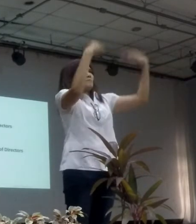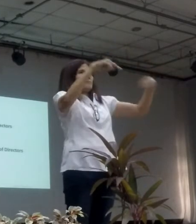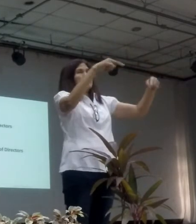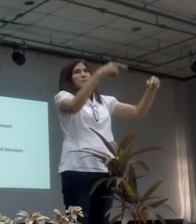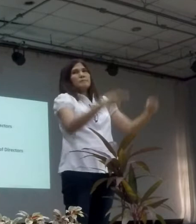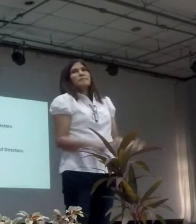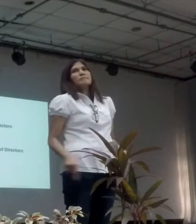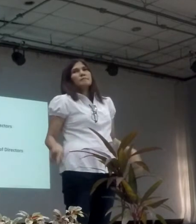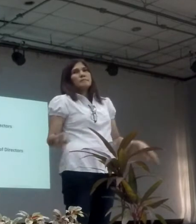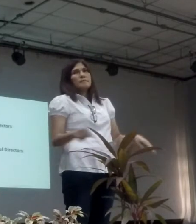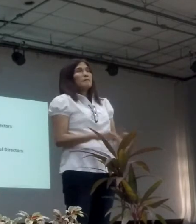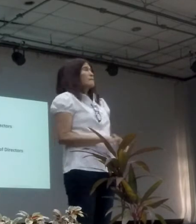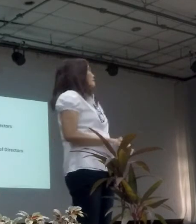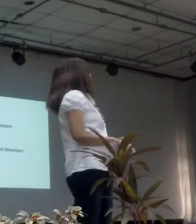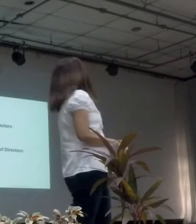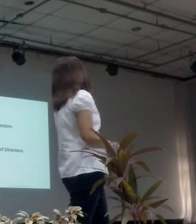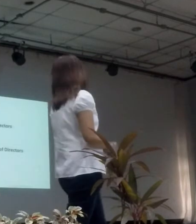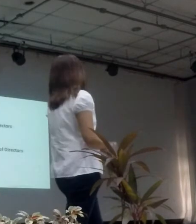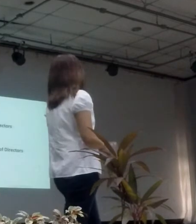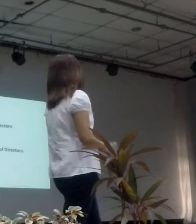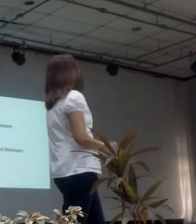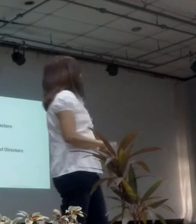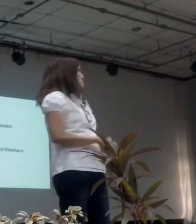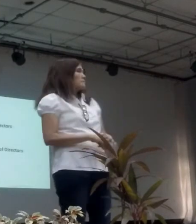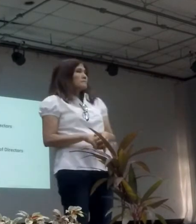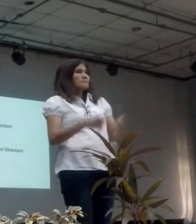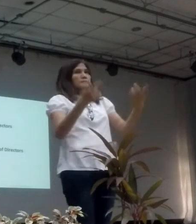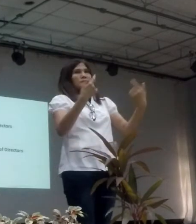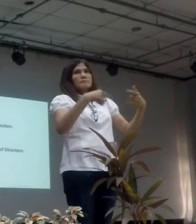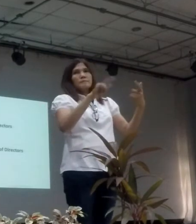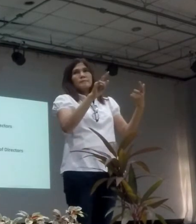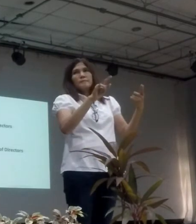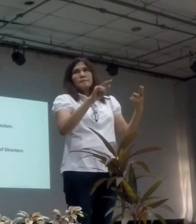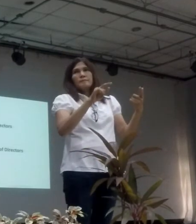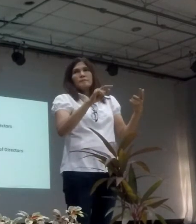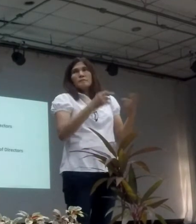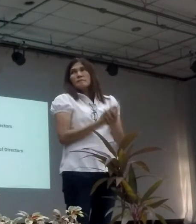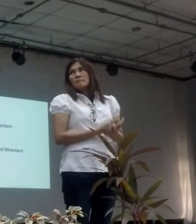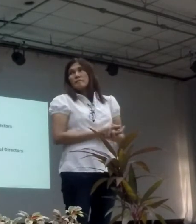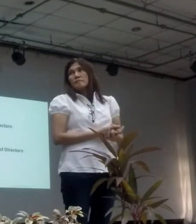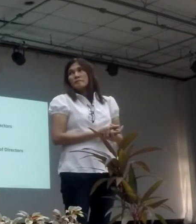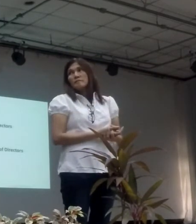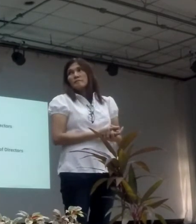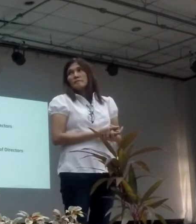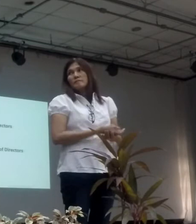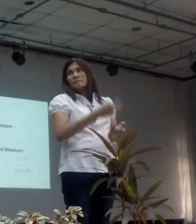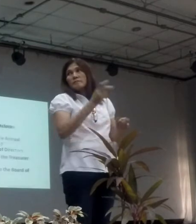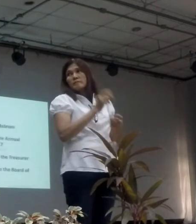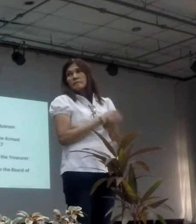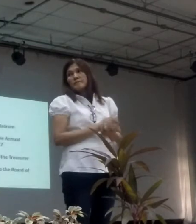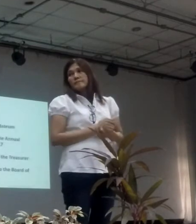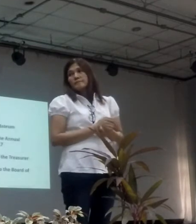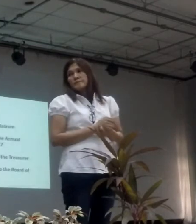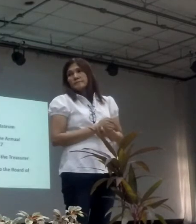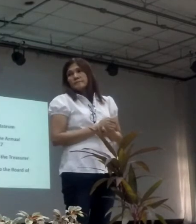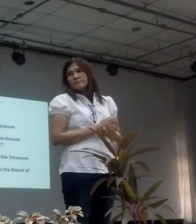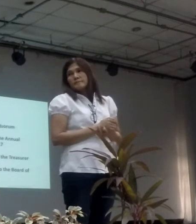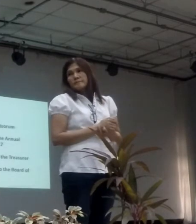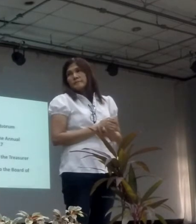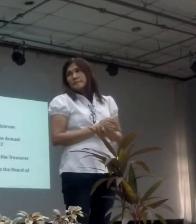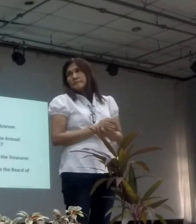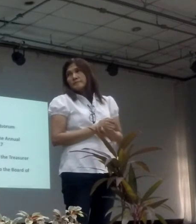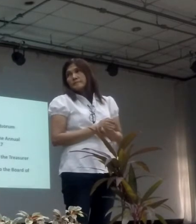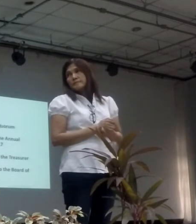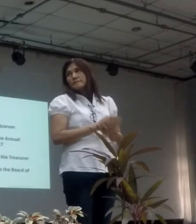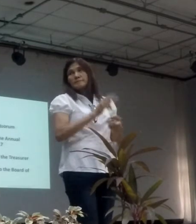will include that under other matters. So let us go back to the number, to the reading